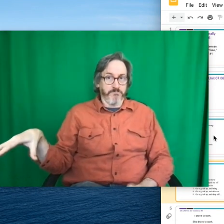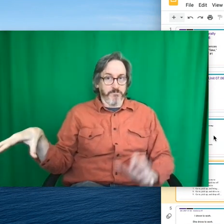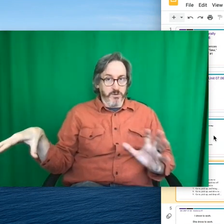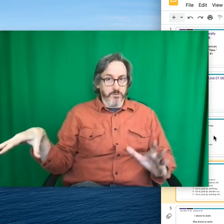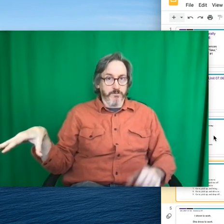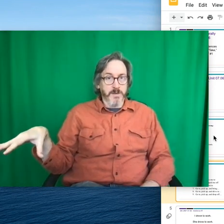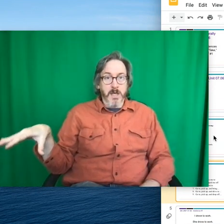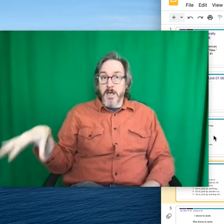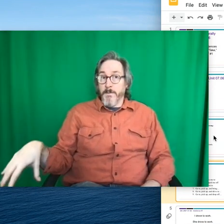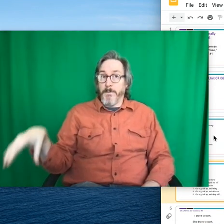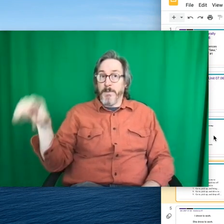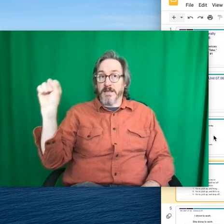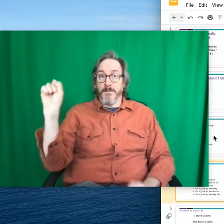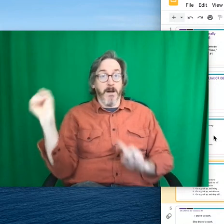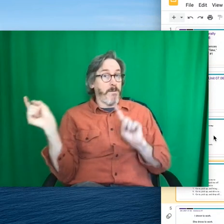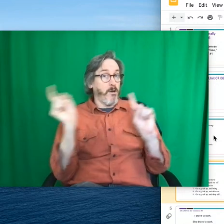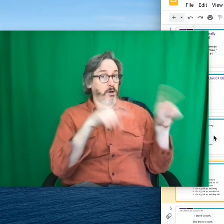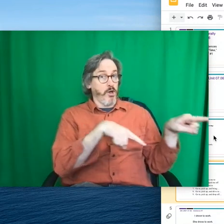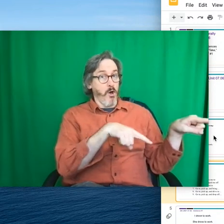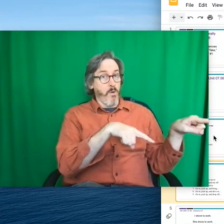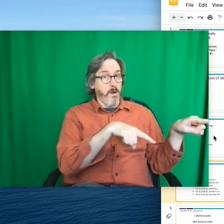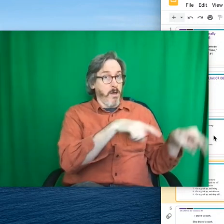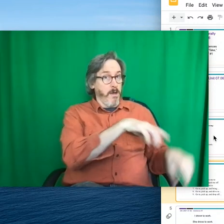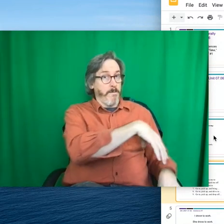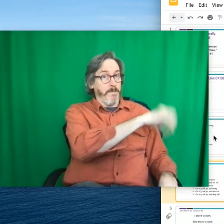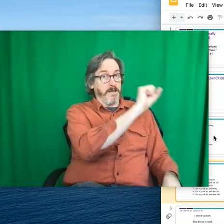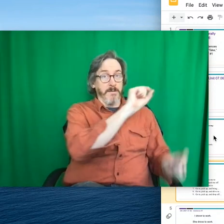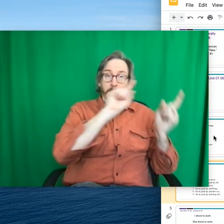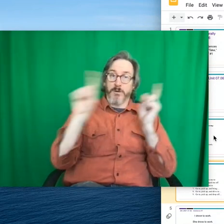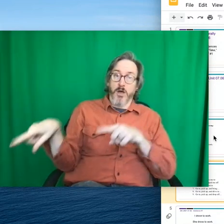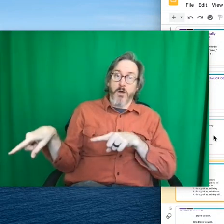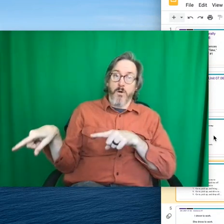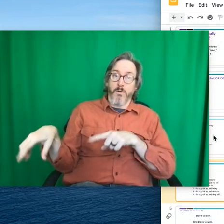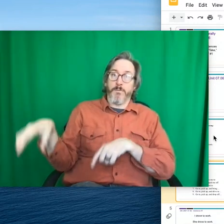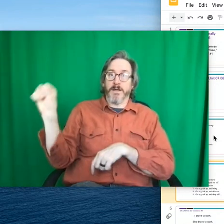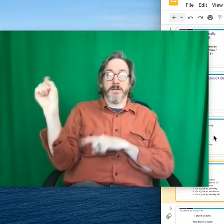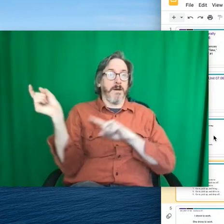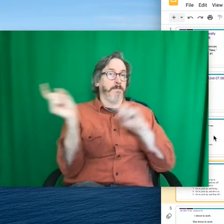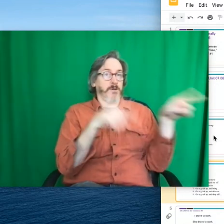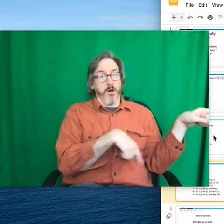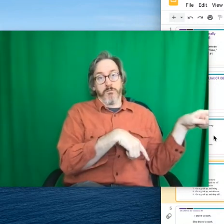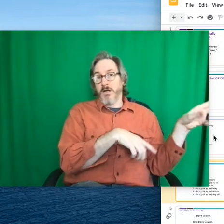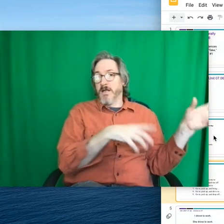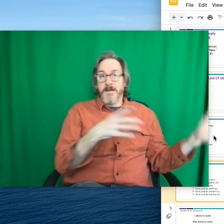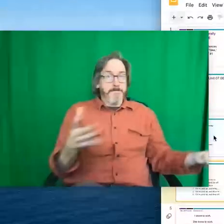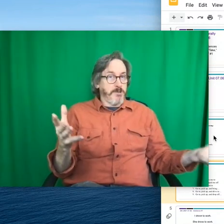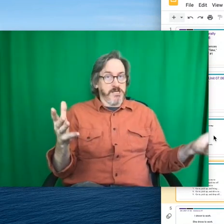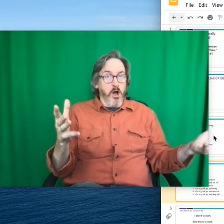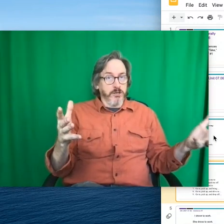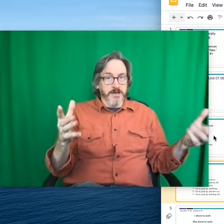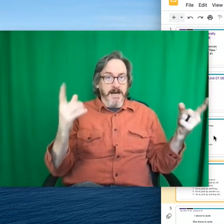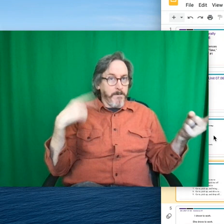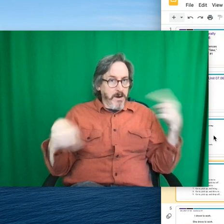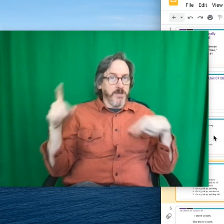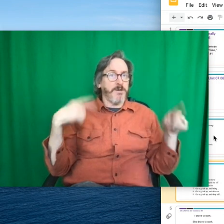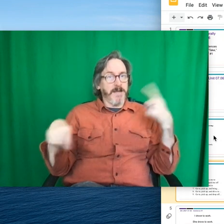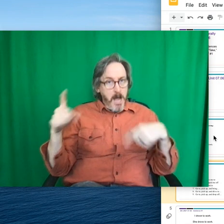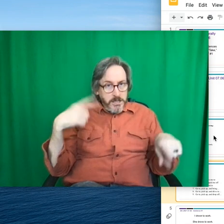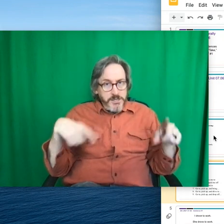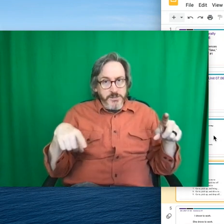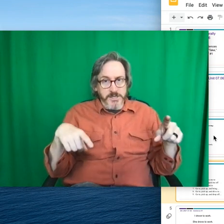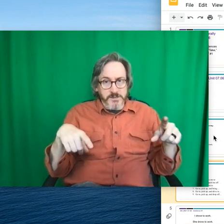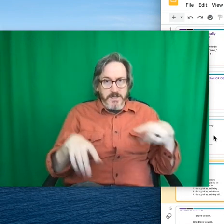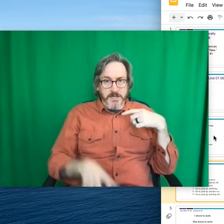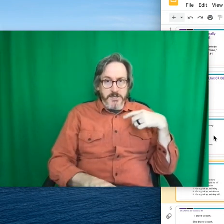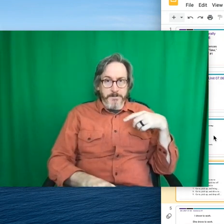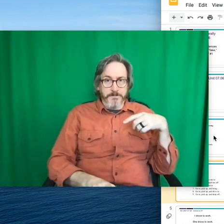off. Pick them up, go. Pick them up, go. Pick them up, go. Just alternate, but I want you to make